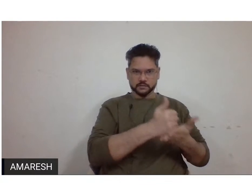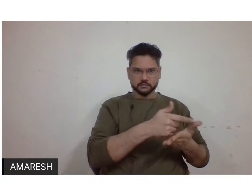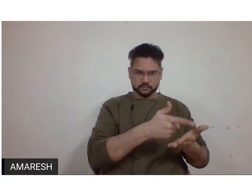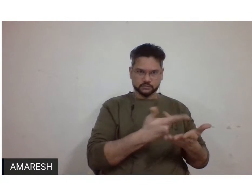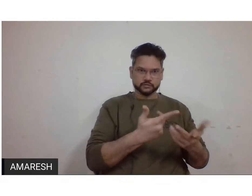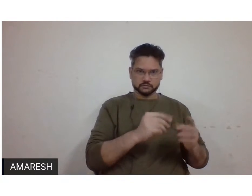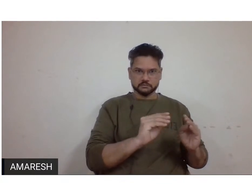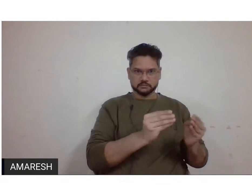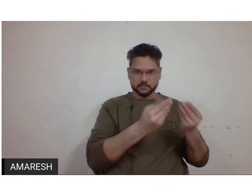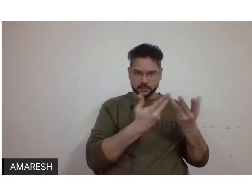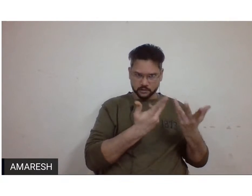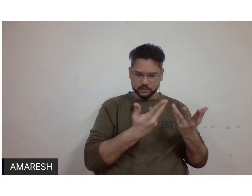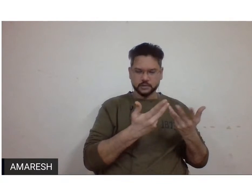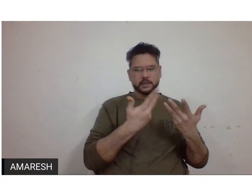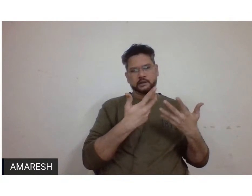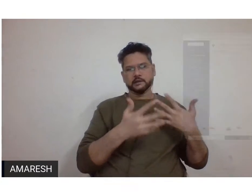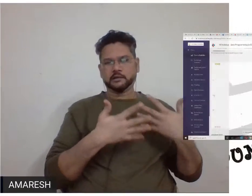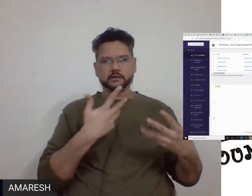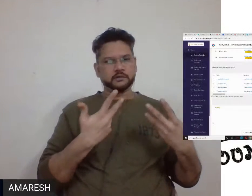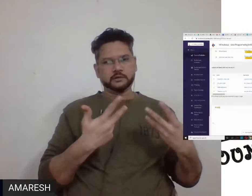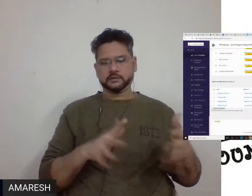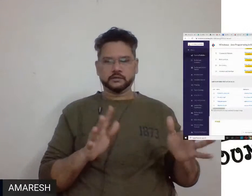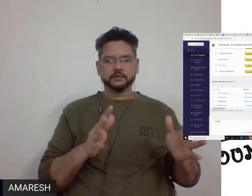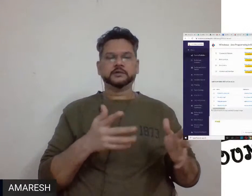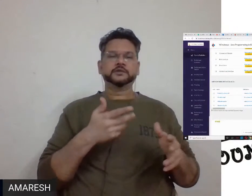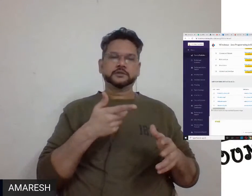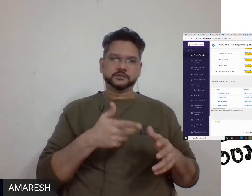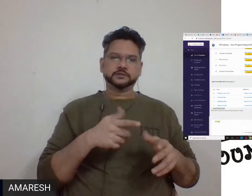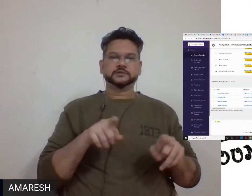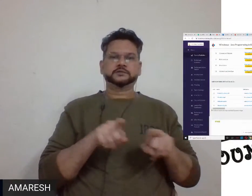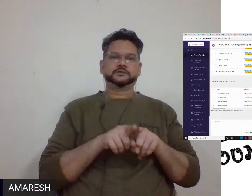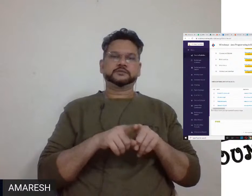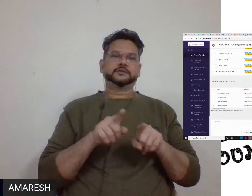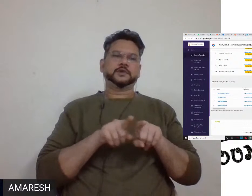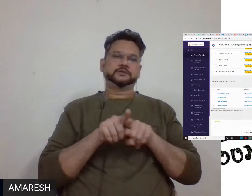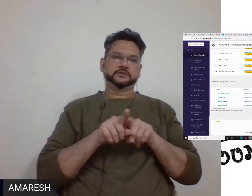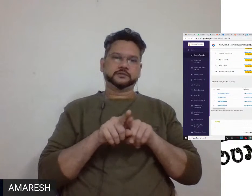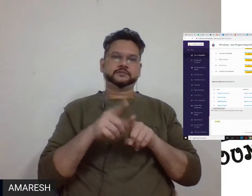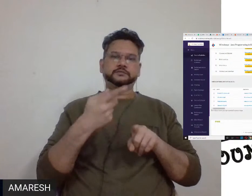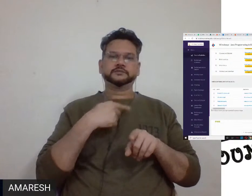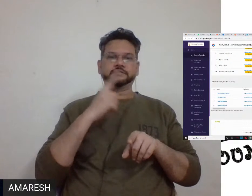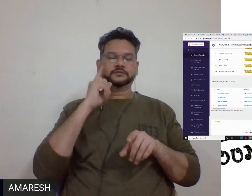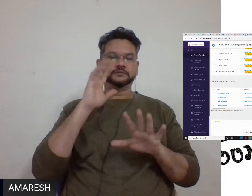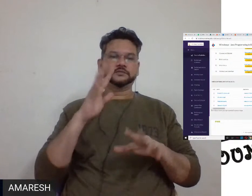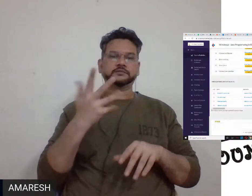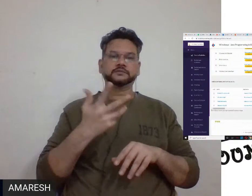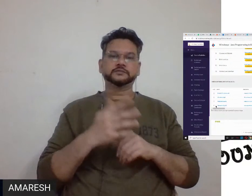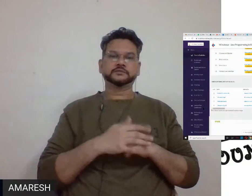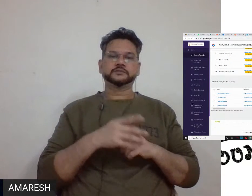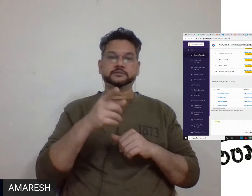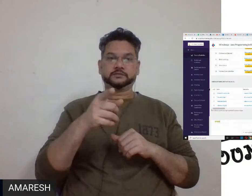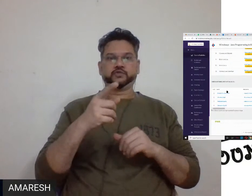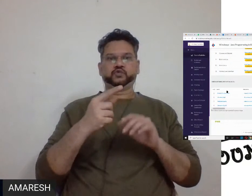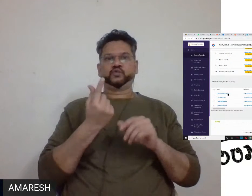If that is the case, and this is one thing that I use very often, what we call as the heat